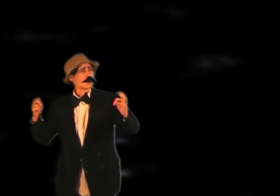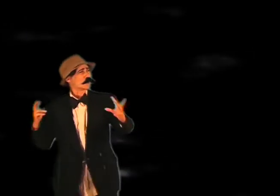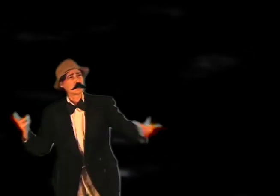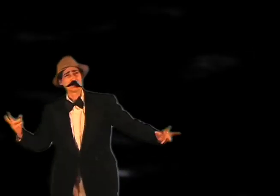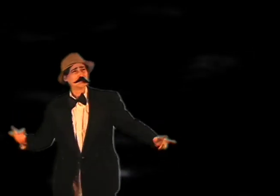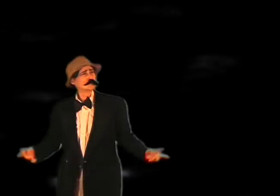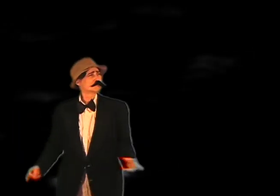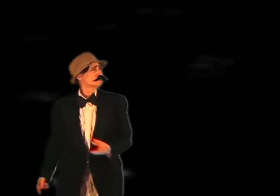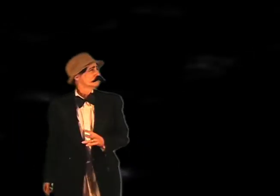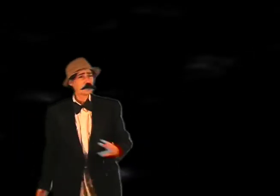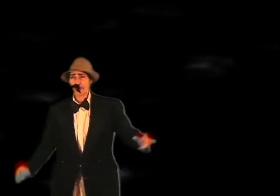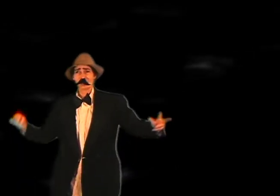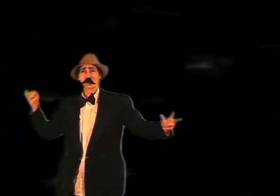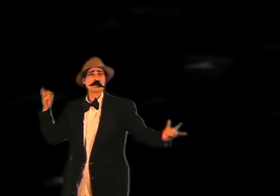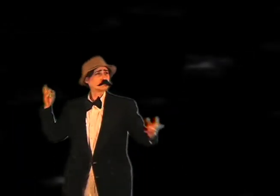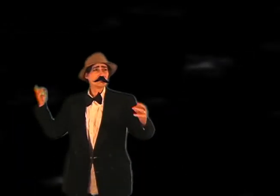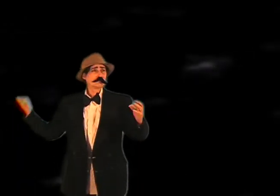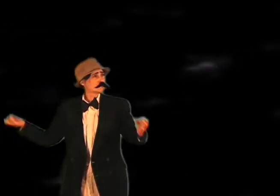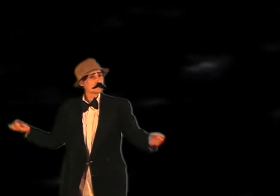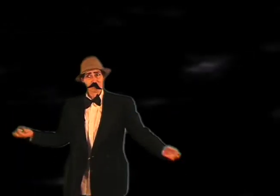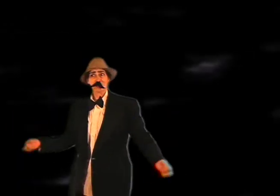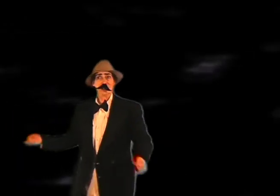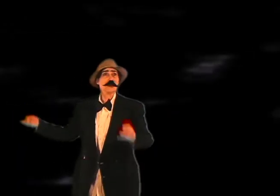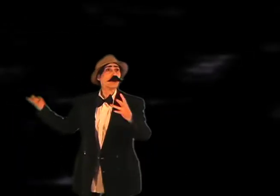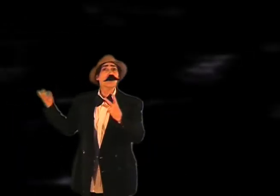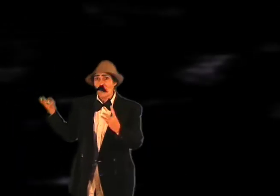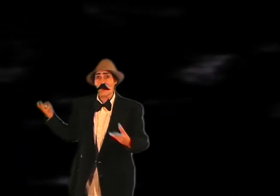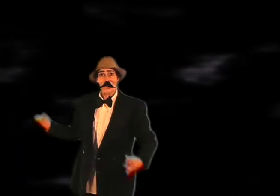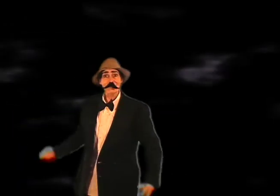artist? Maybe I should sign her.